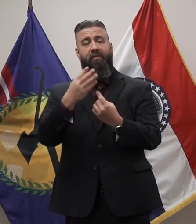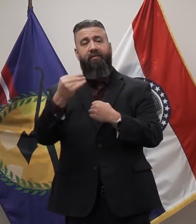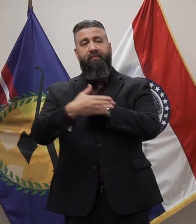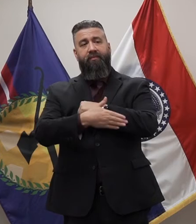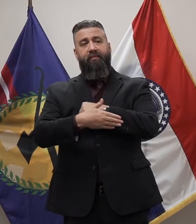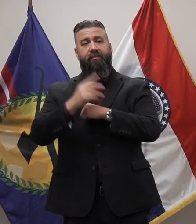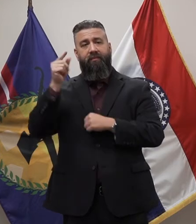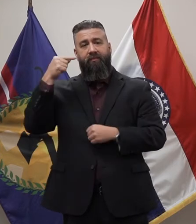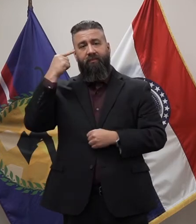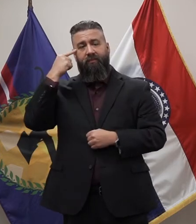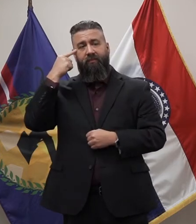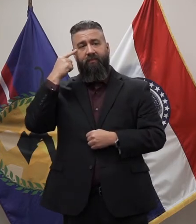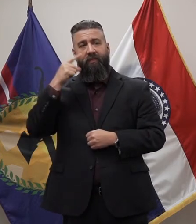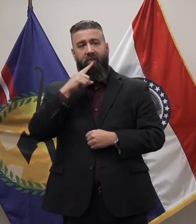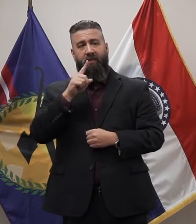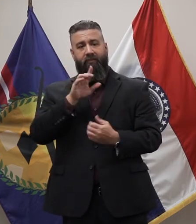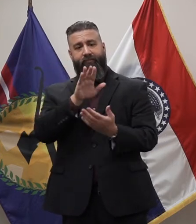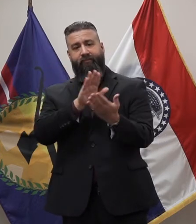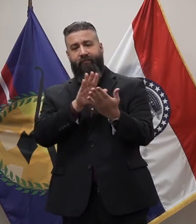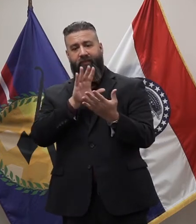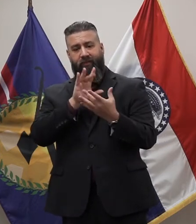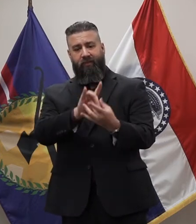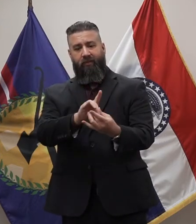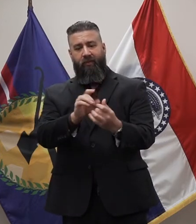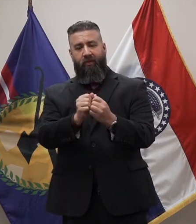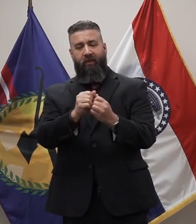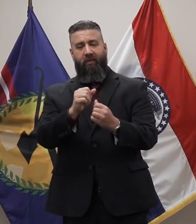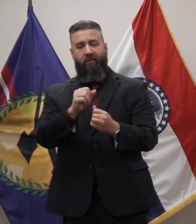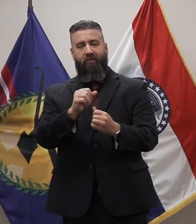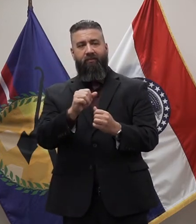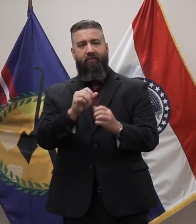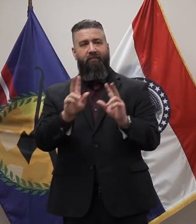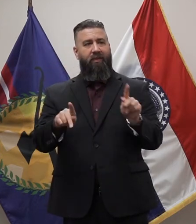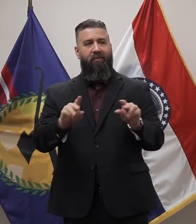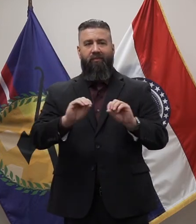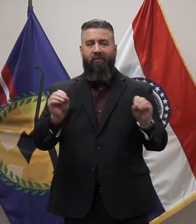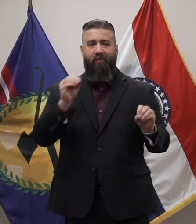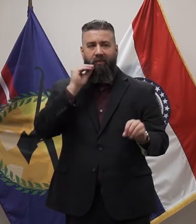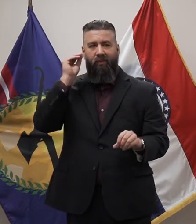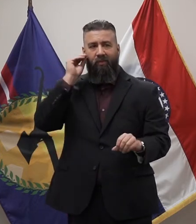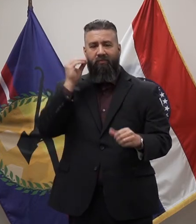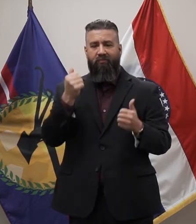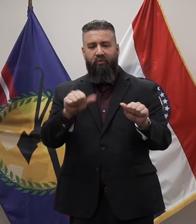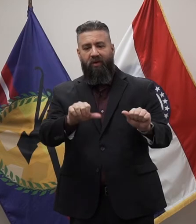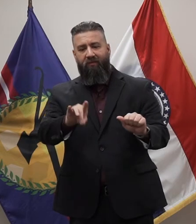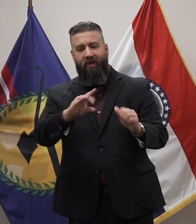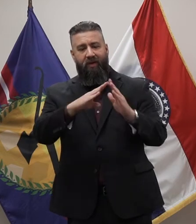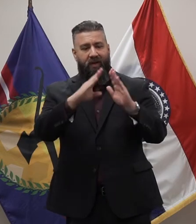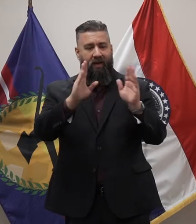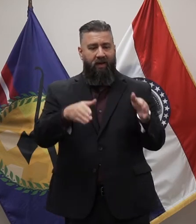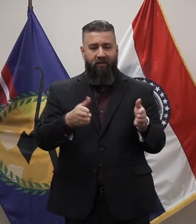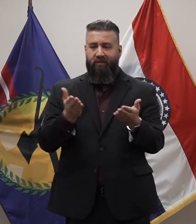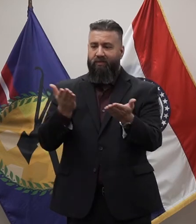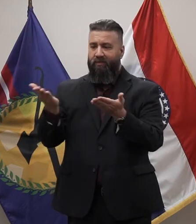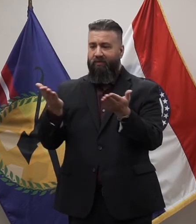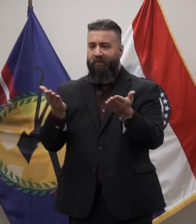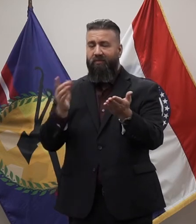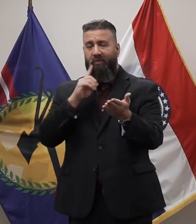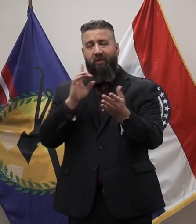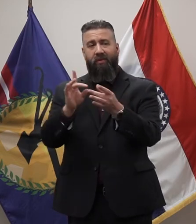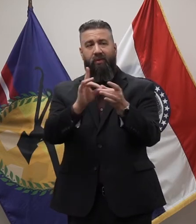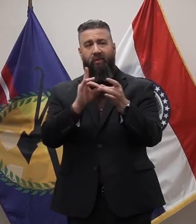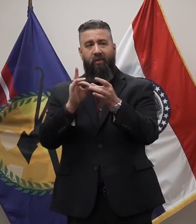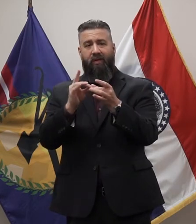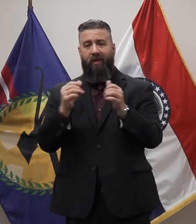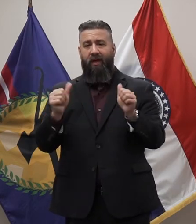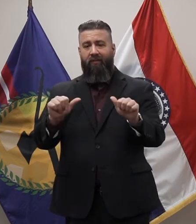that interfaces with our homeless population, tries to find them housing and tries to find them services, is coordinating their efforts with